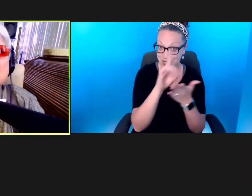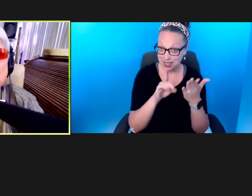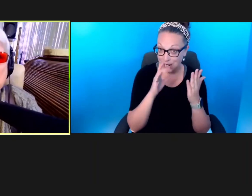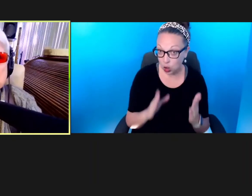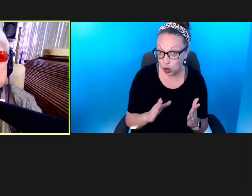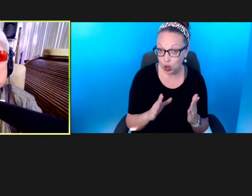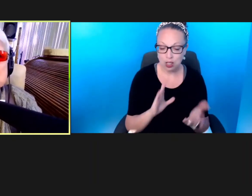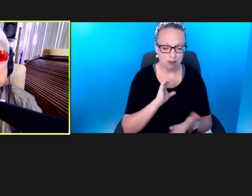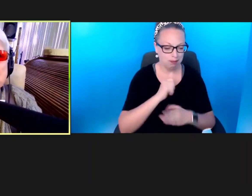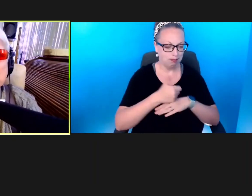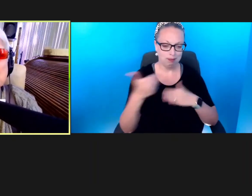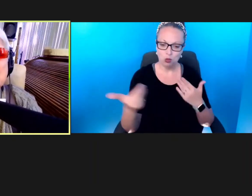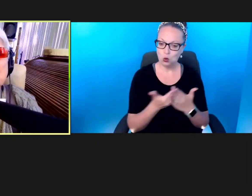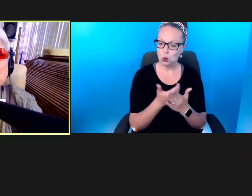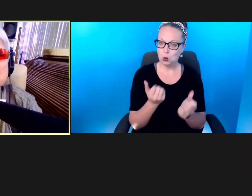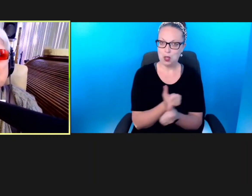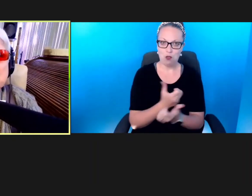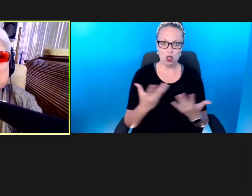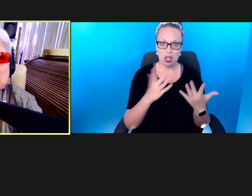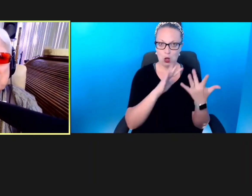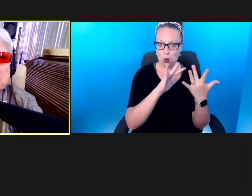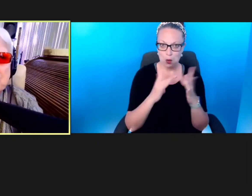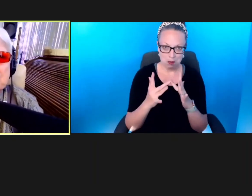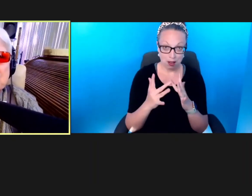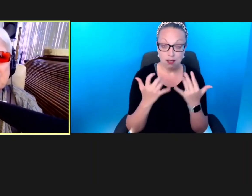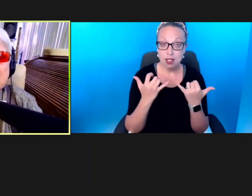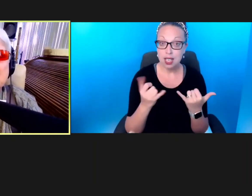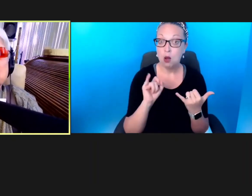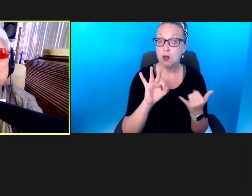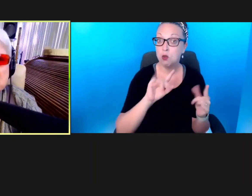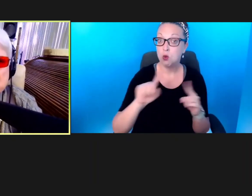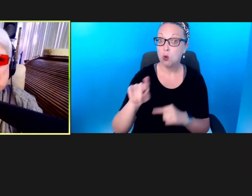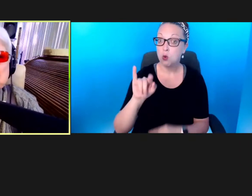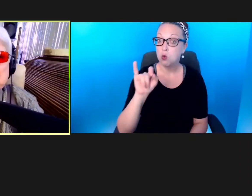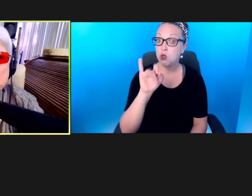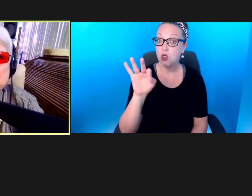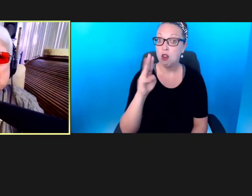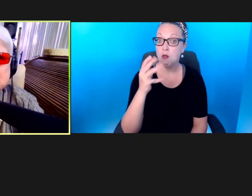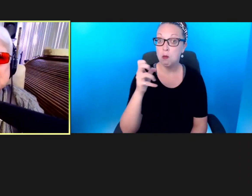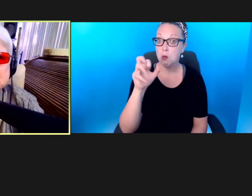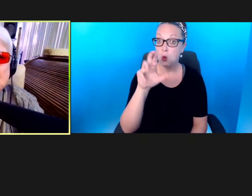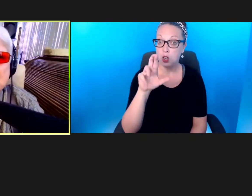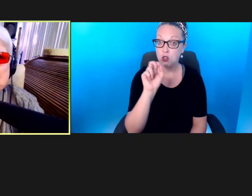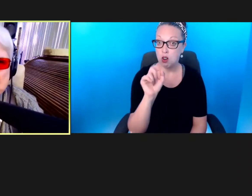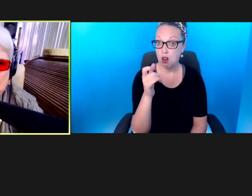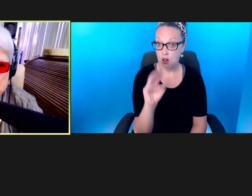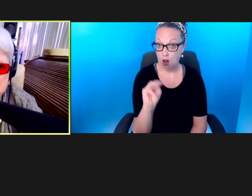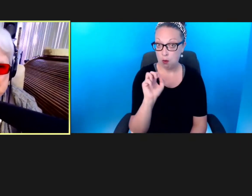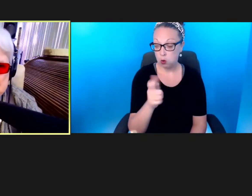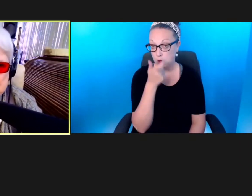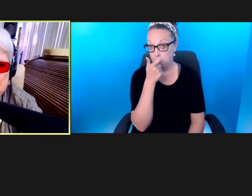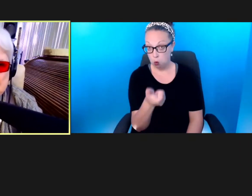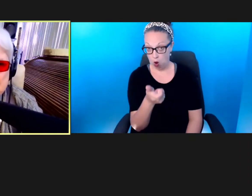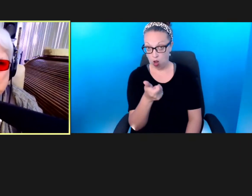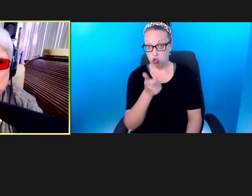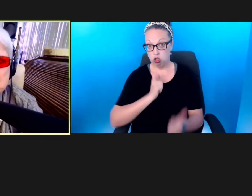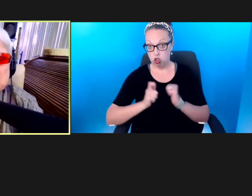redesigned the website. And we now have, if you go to jeffmoyer.com, you can view the show through the